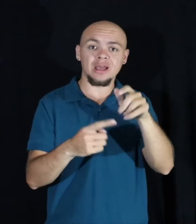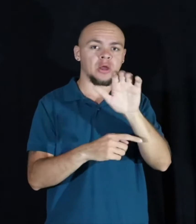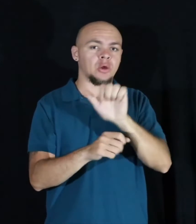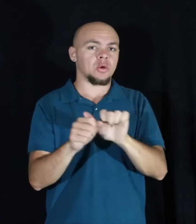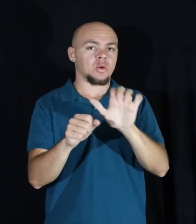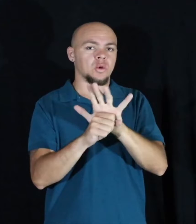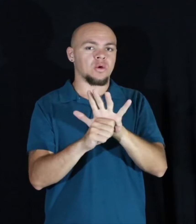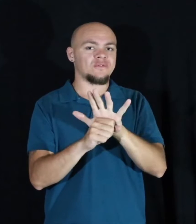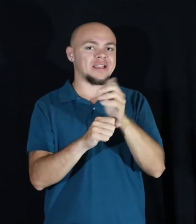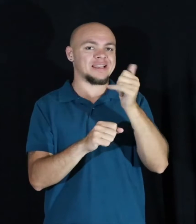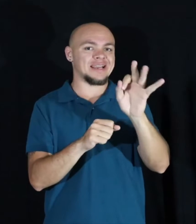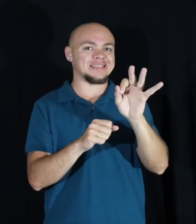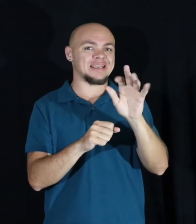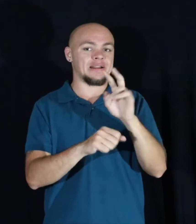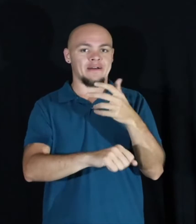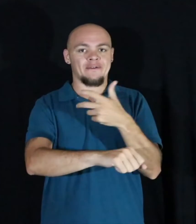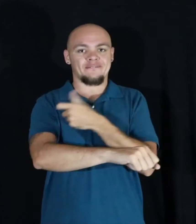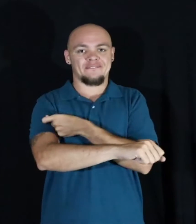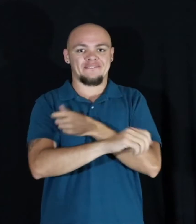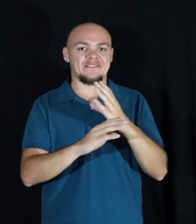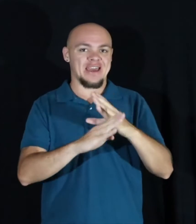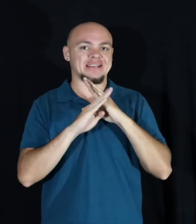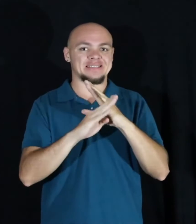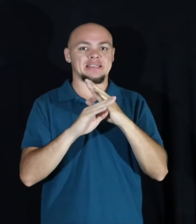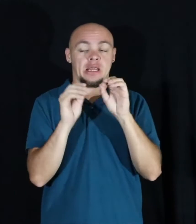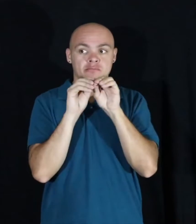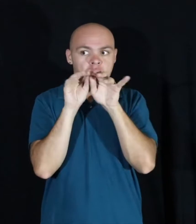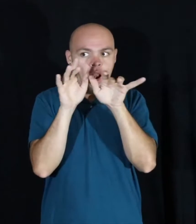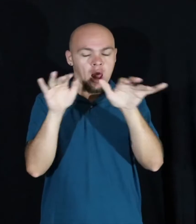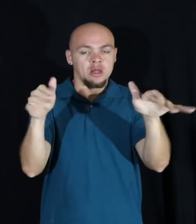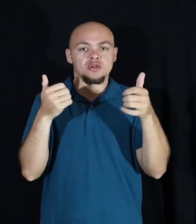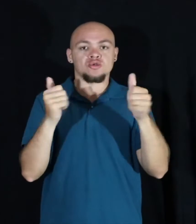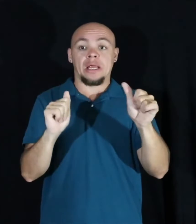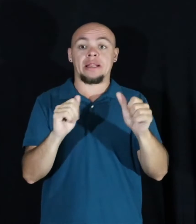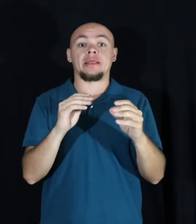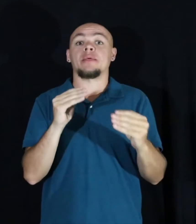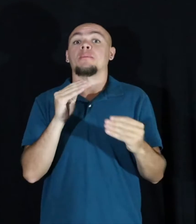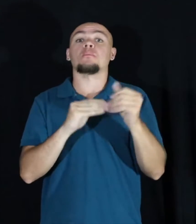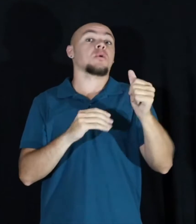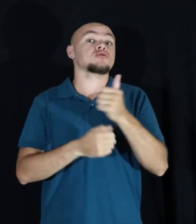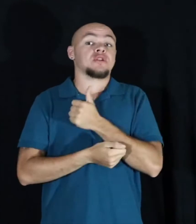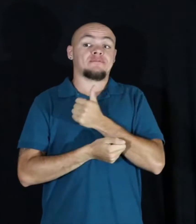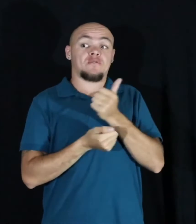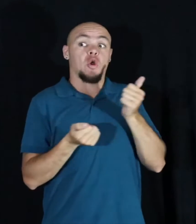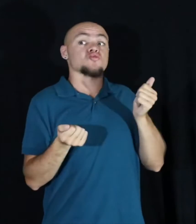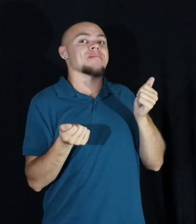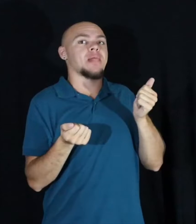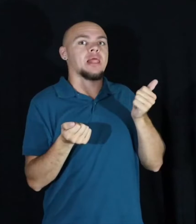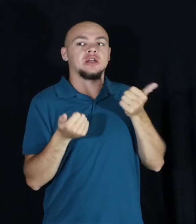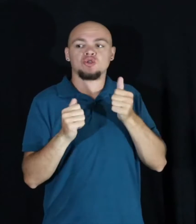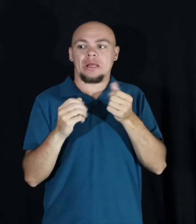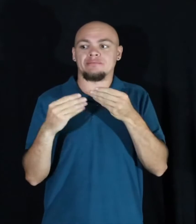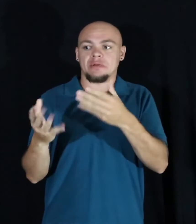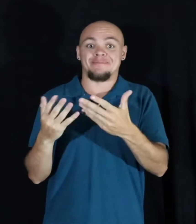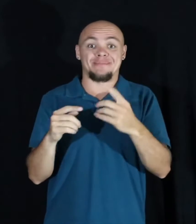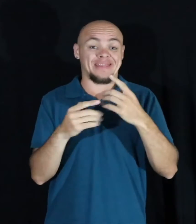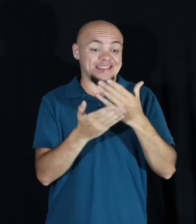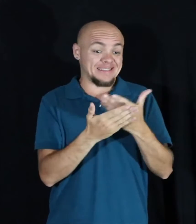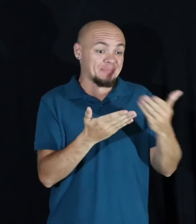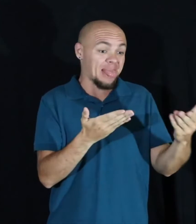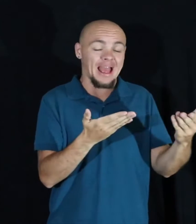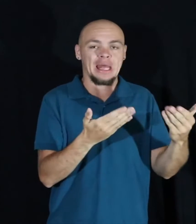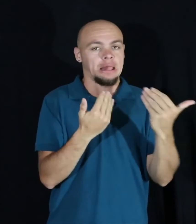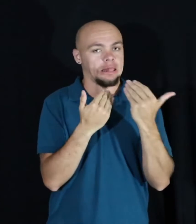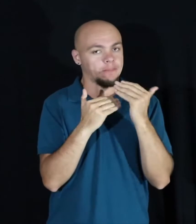COVID-19 vaccine rollout, when we were feverishly trying to get the most vulnerable in our population vaccinated with limited supply,